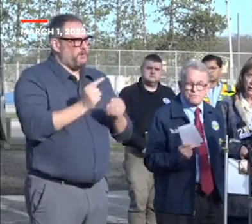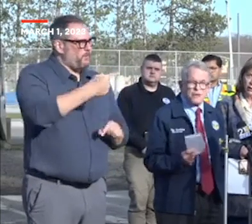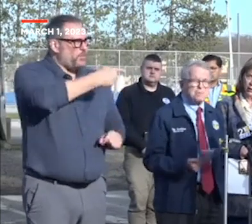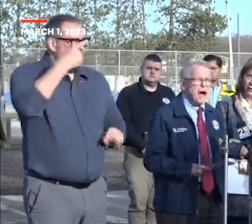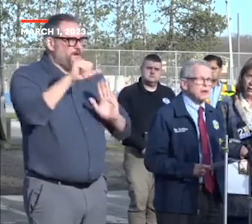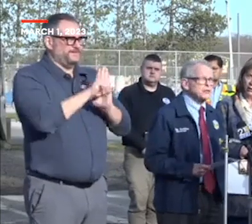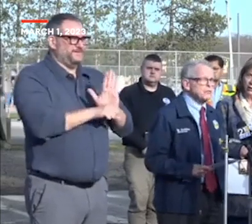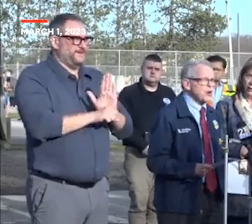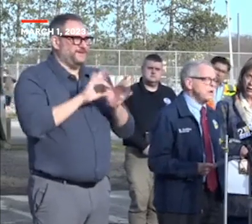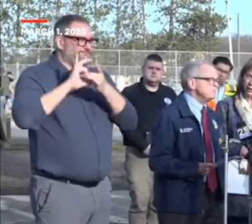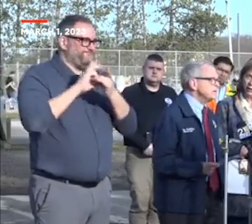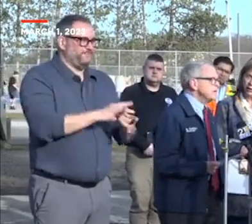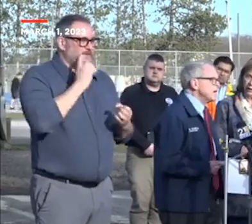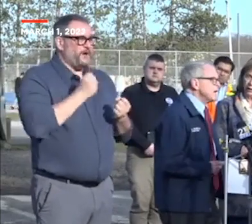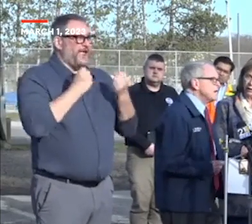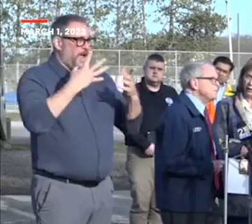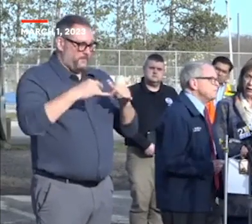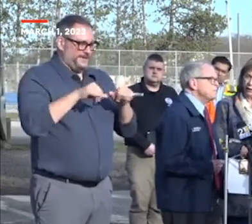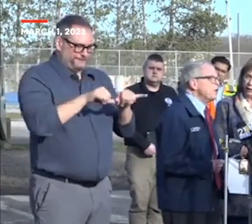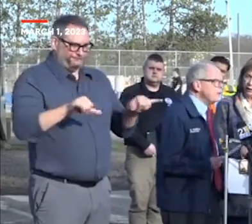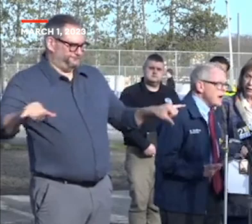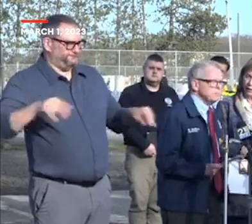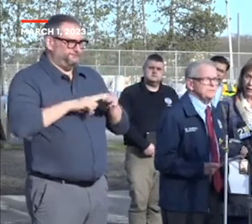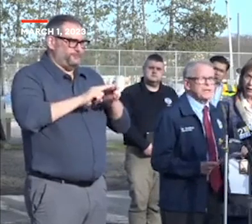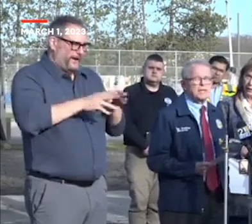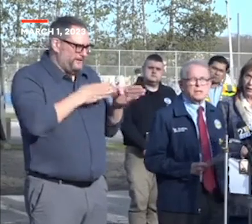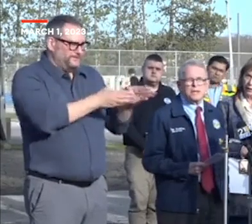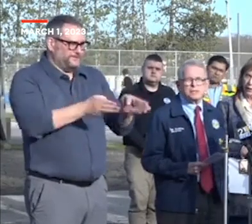of miles of rail. Both of them